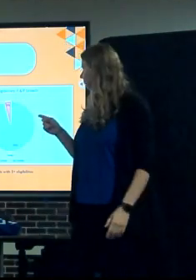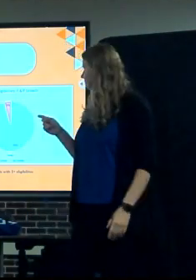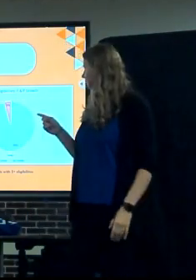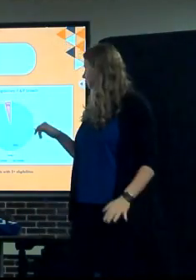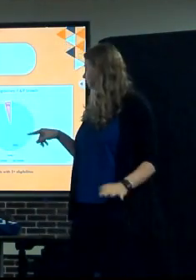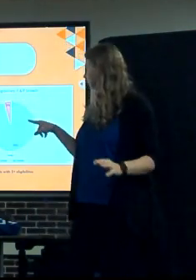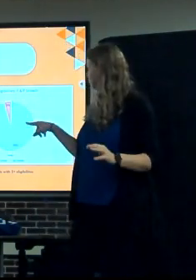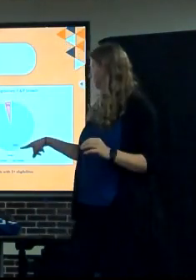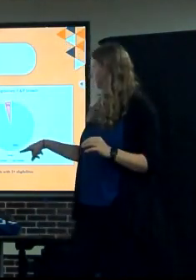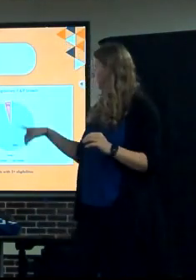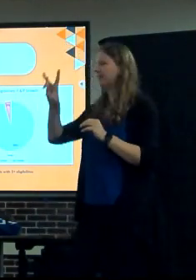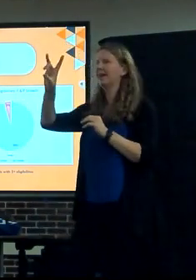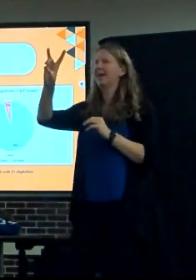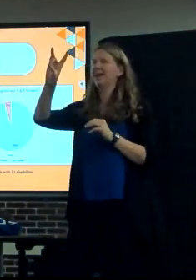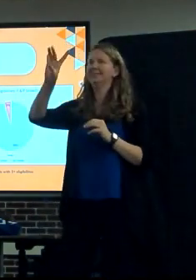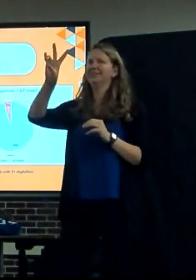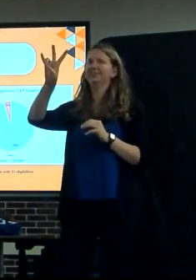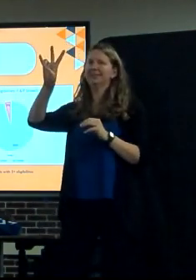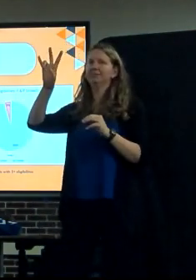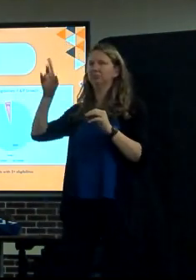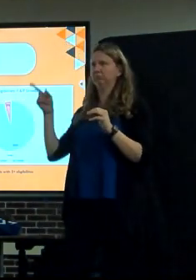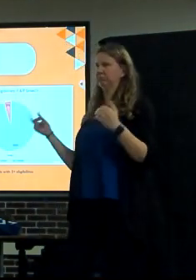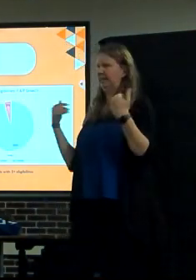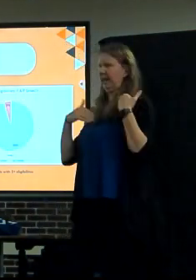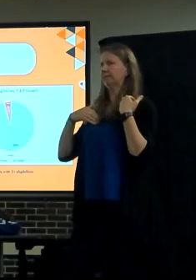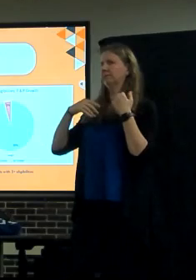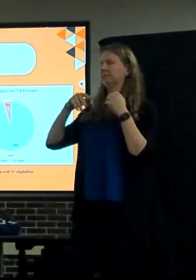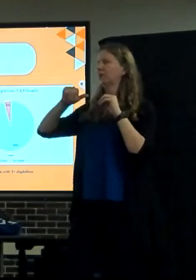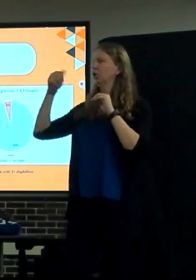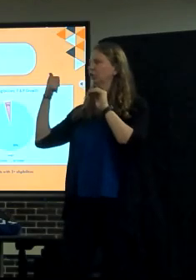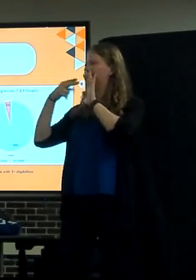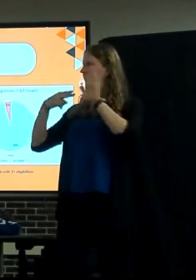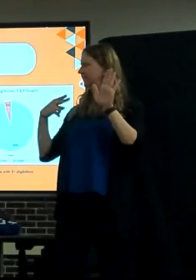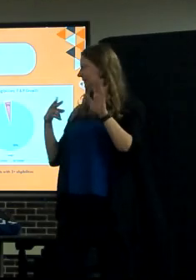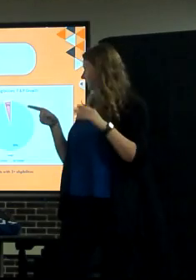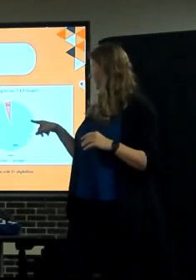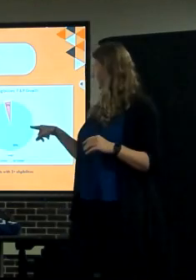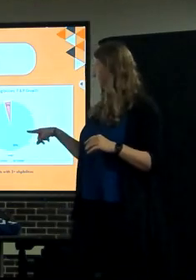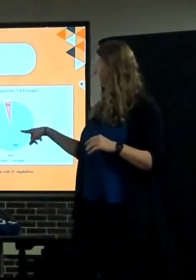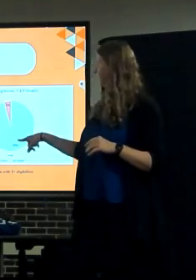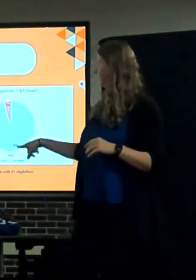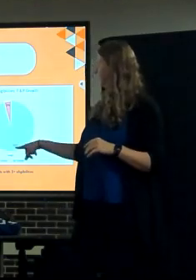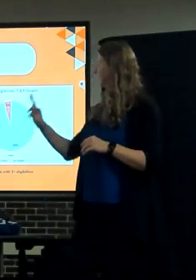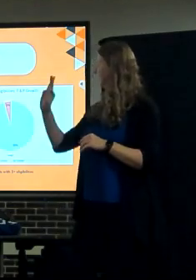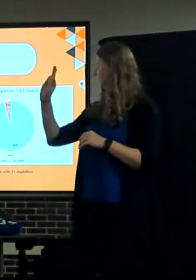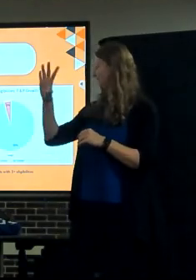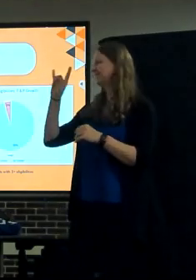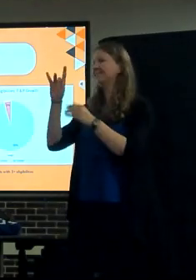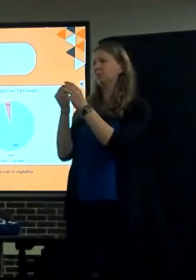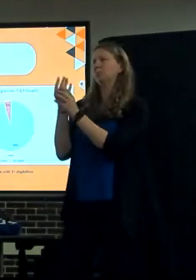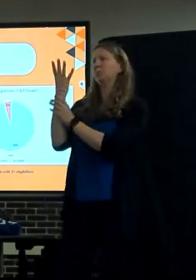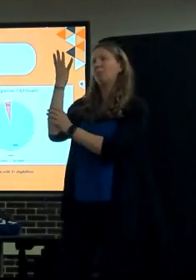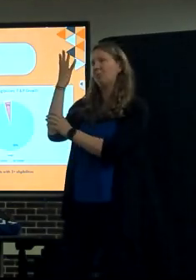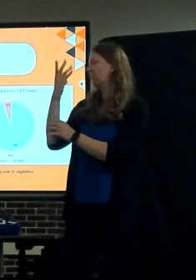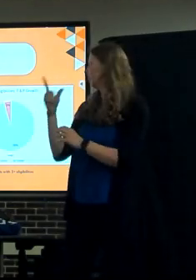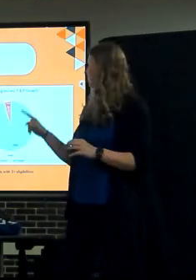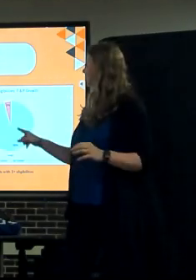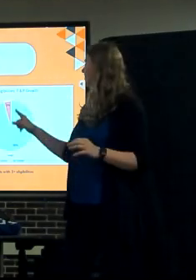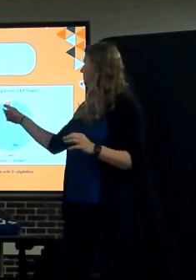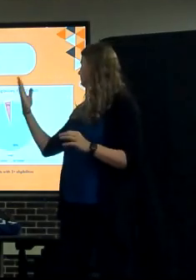2 additional eligibilities. So we were at 87 students for that have additional disabilities,